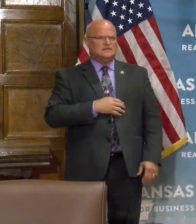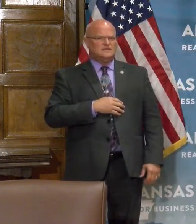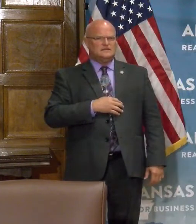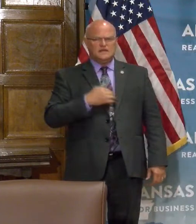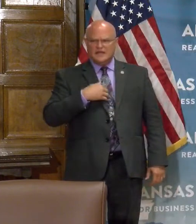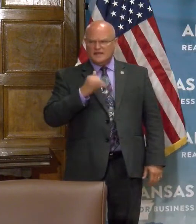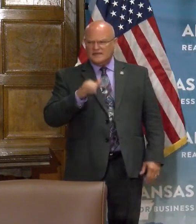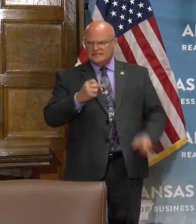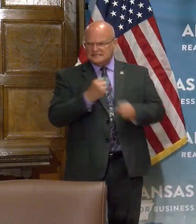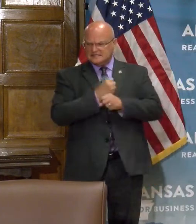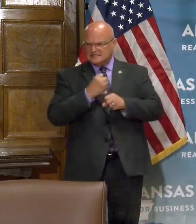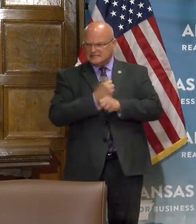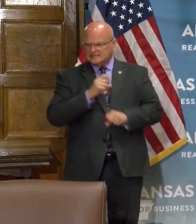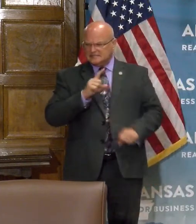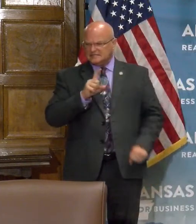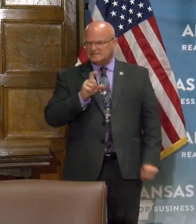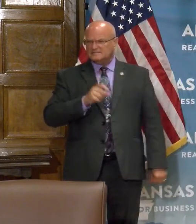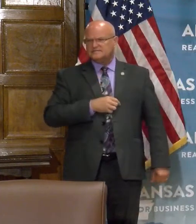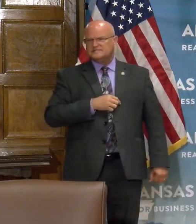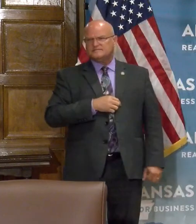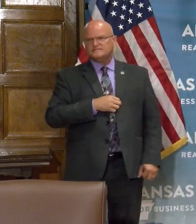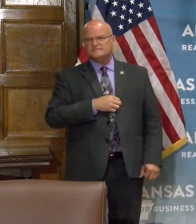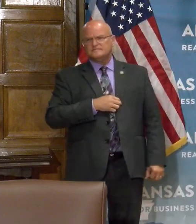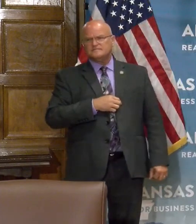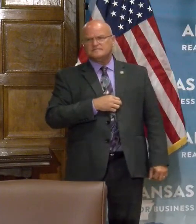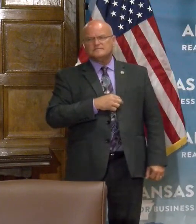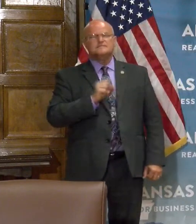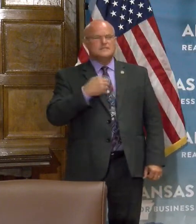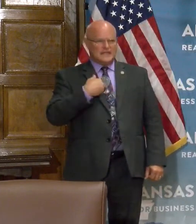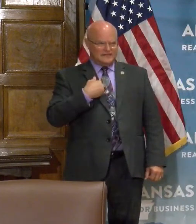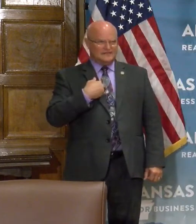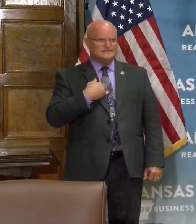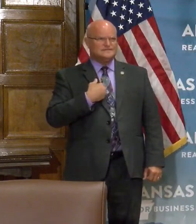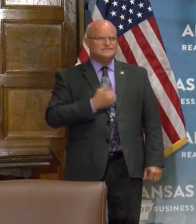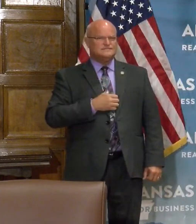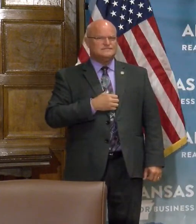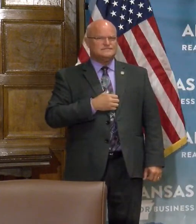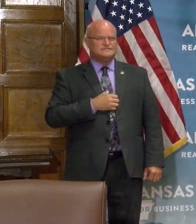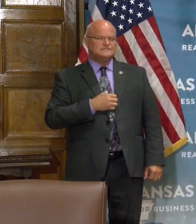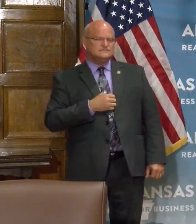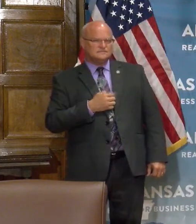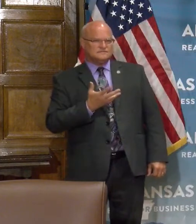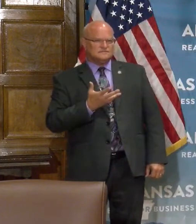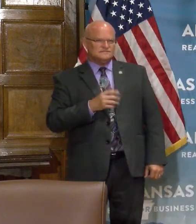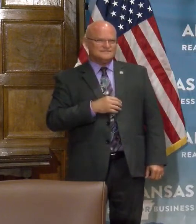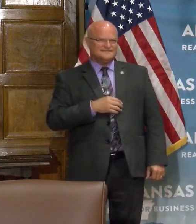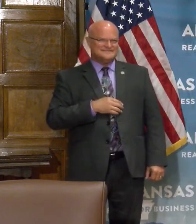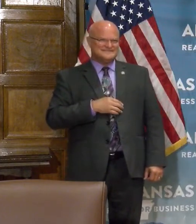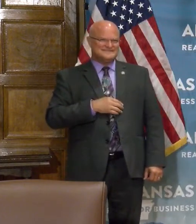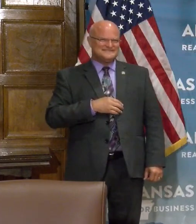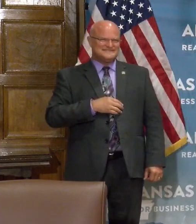Do you have that statistic, Dr. Smith? Yes, I do. Well,